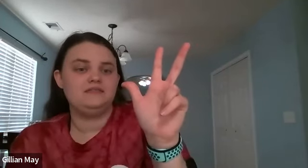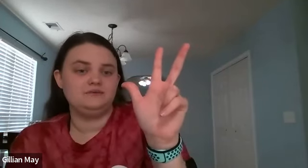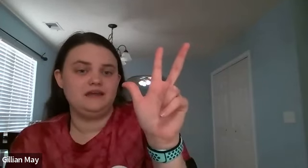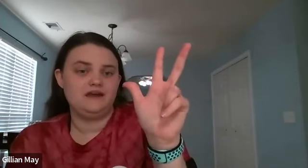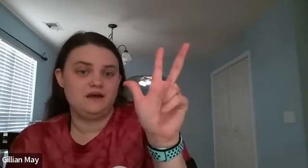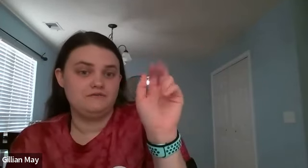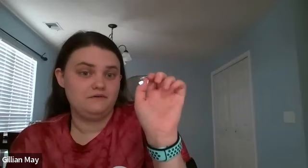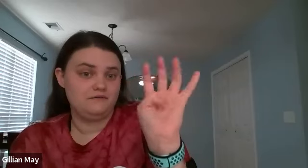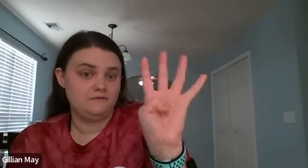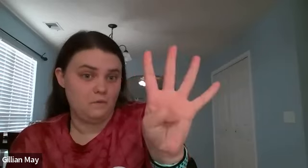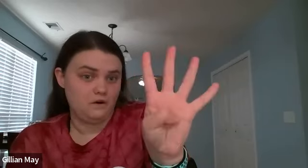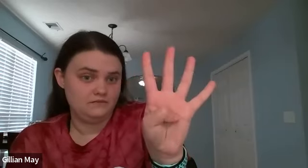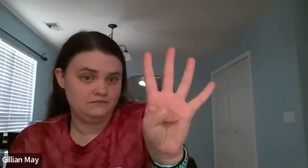Then we have 4.